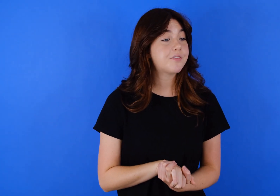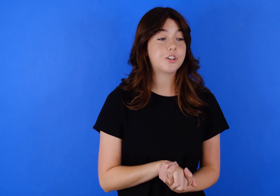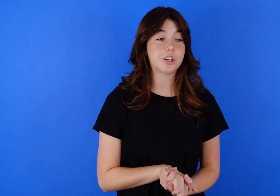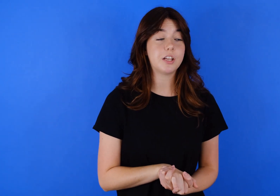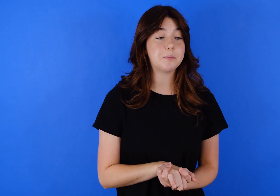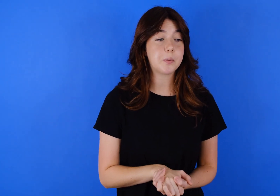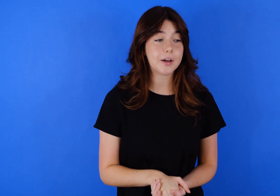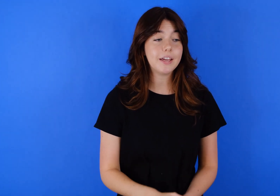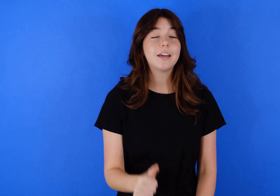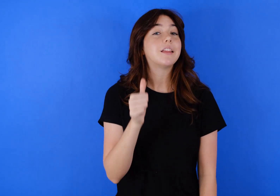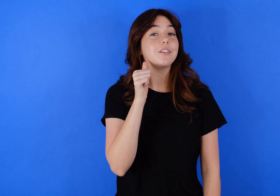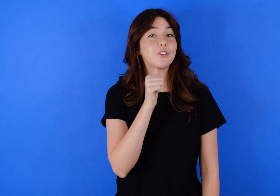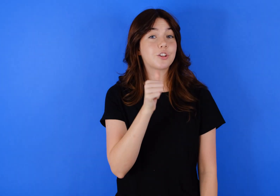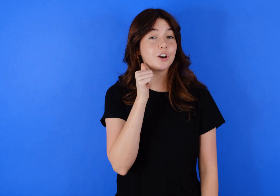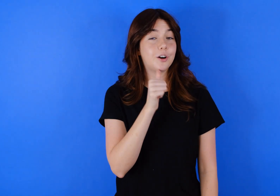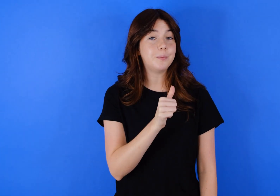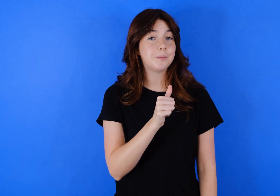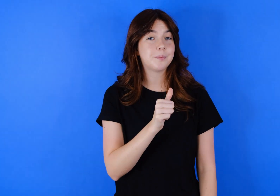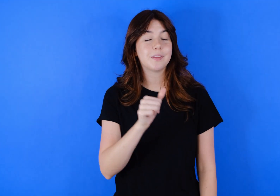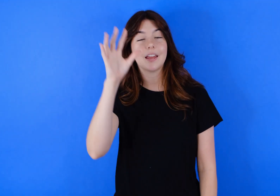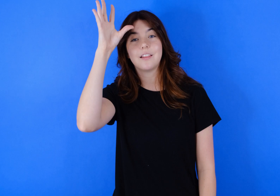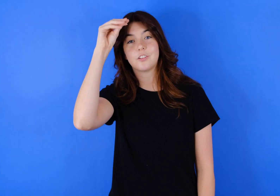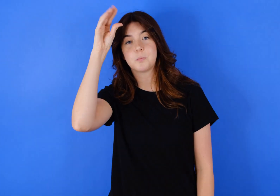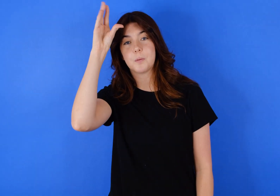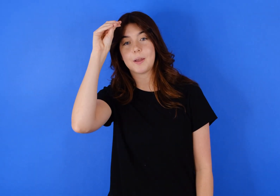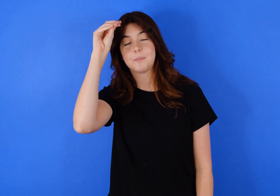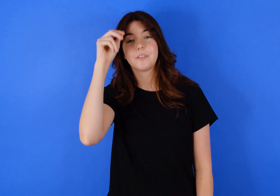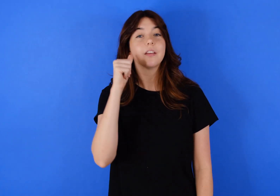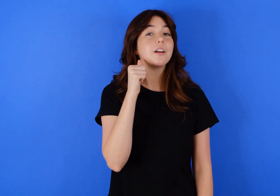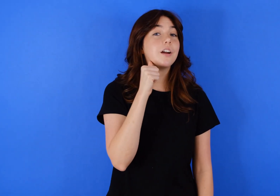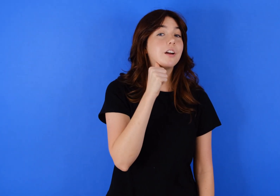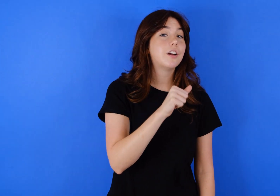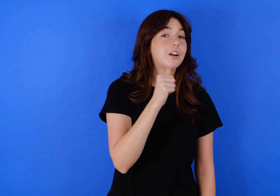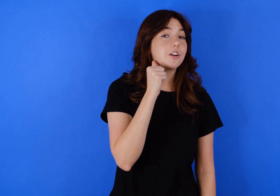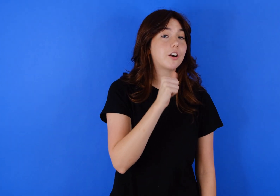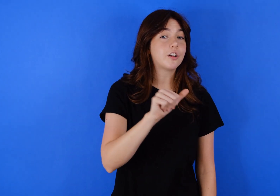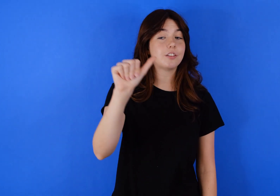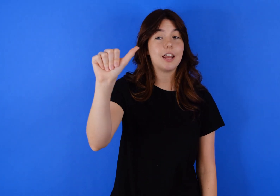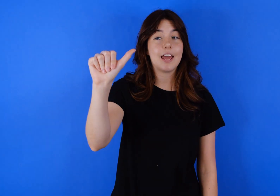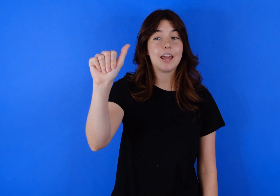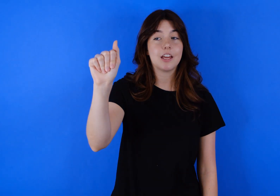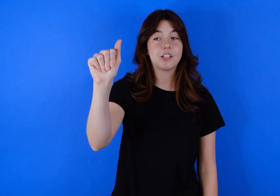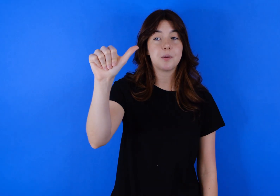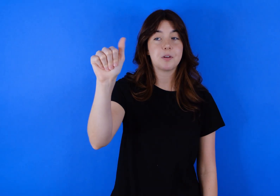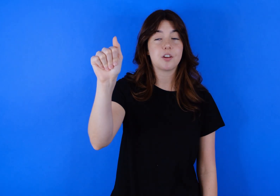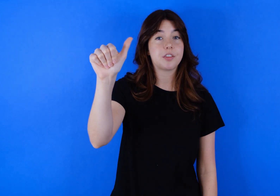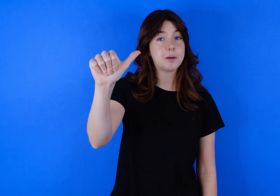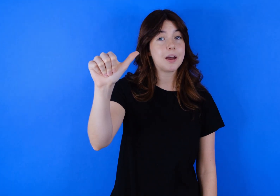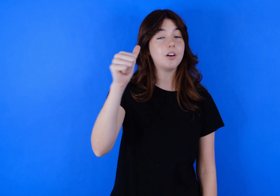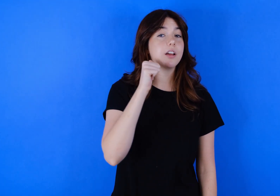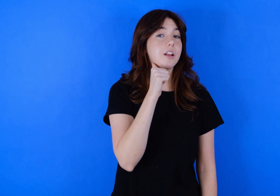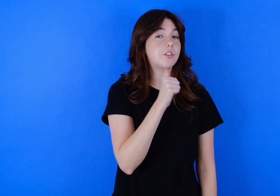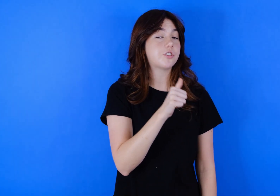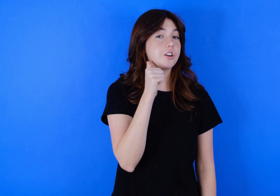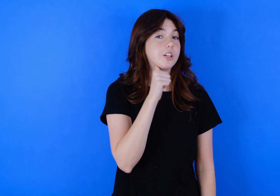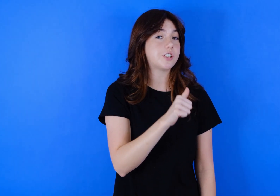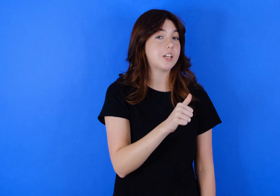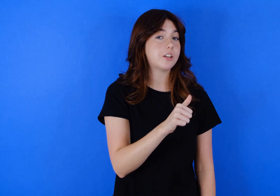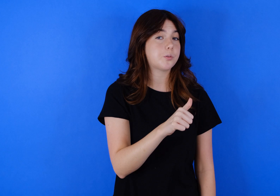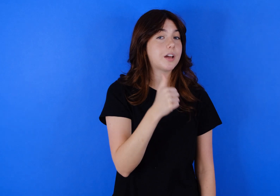girl and boy. This is girl and this is boy. Girl is an A hand shape with your thumb out and you stroke your cheek twice,